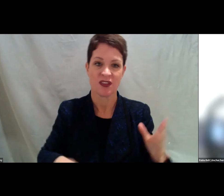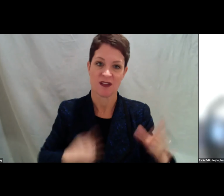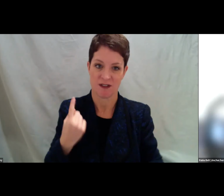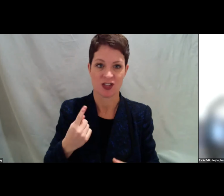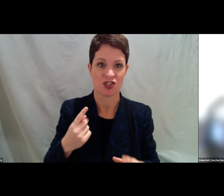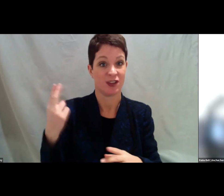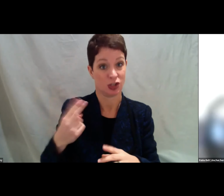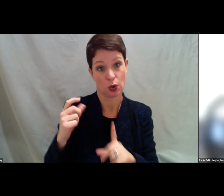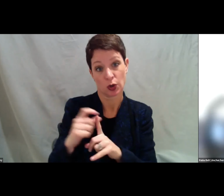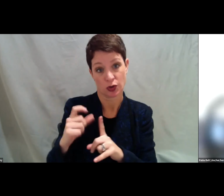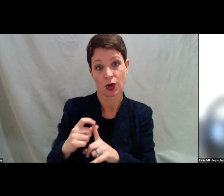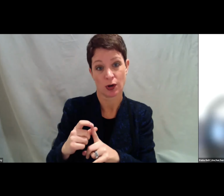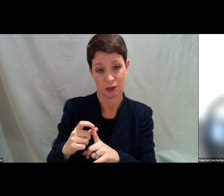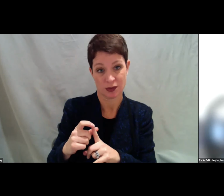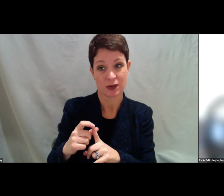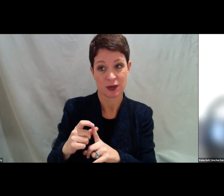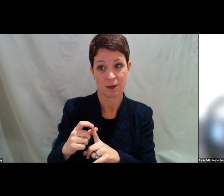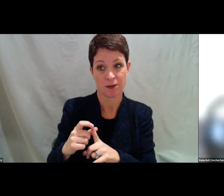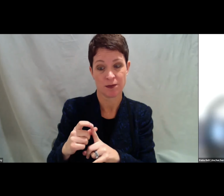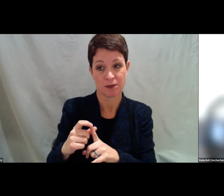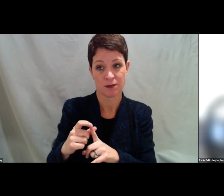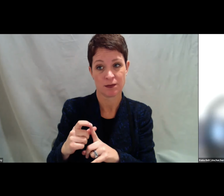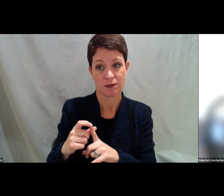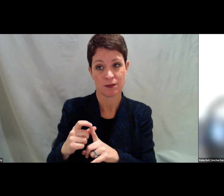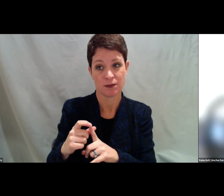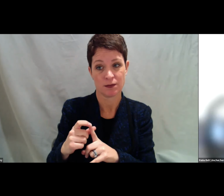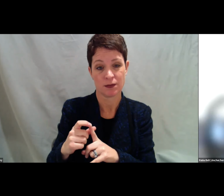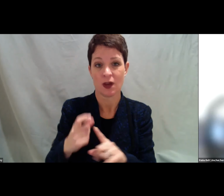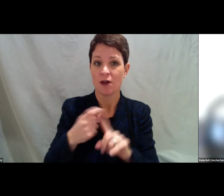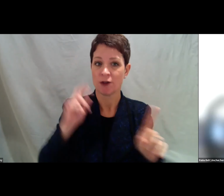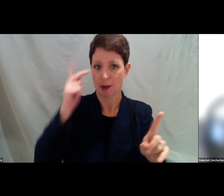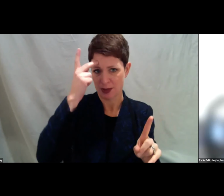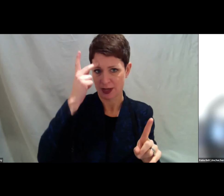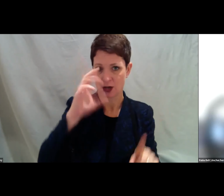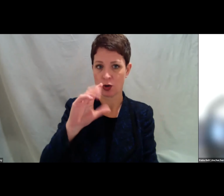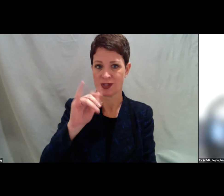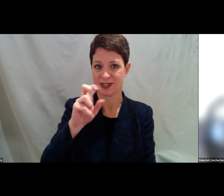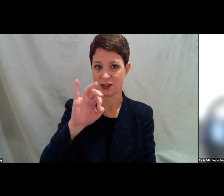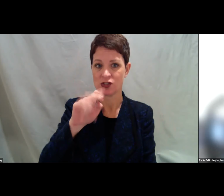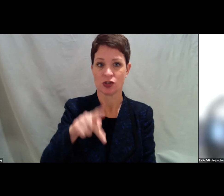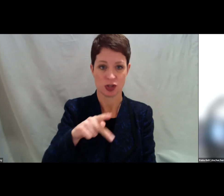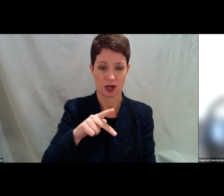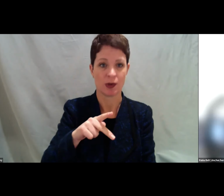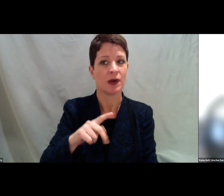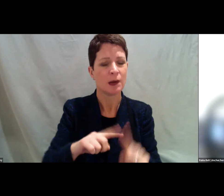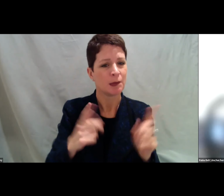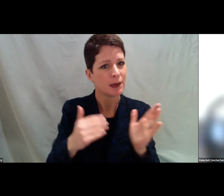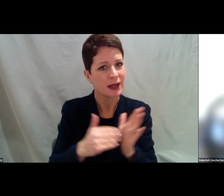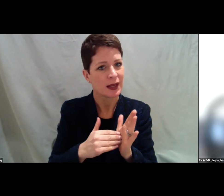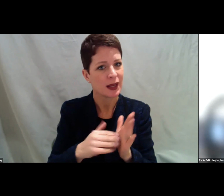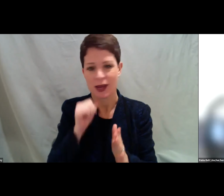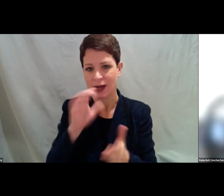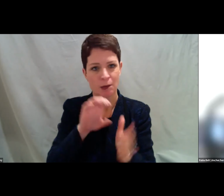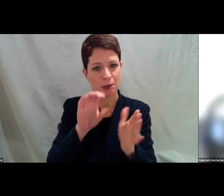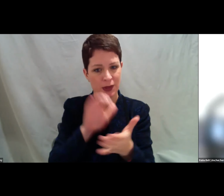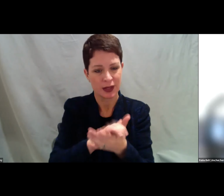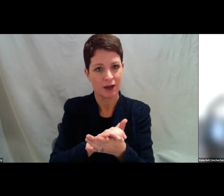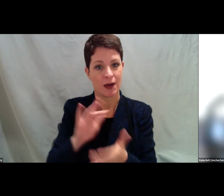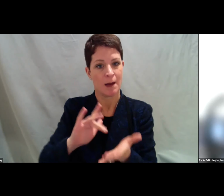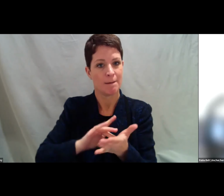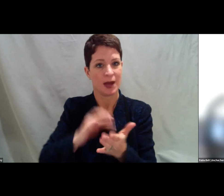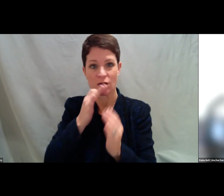historical terms, out of political citizenship, at the same time, they did not believe that medical